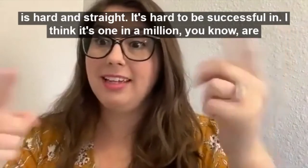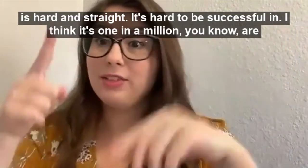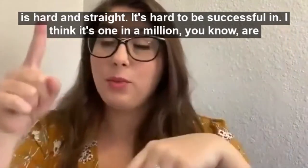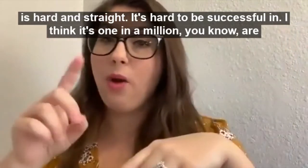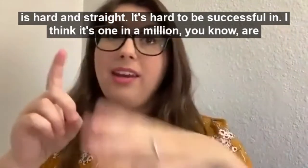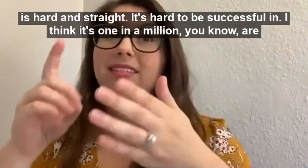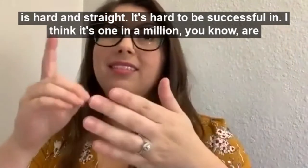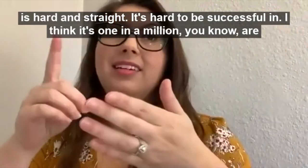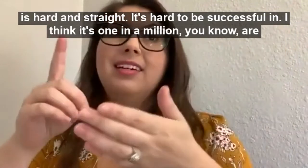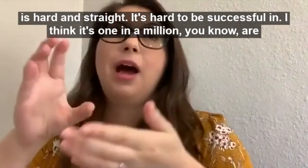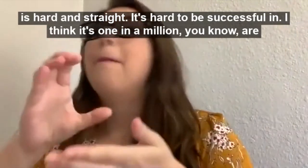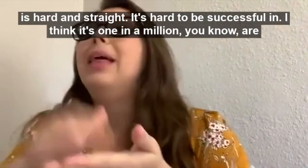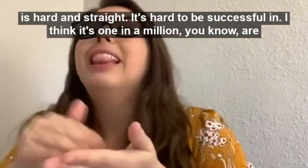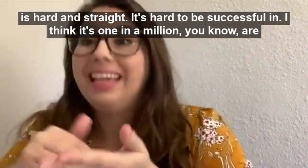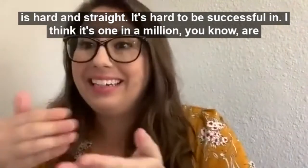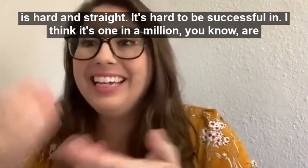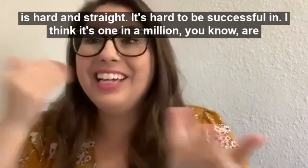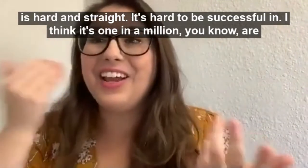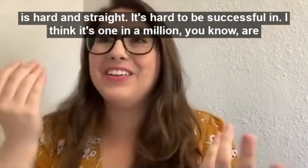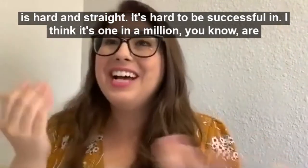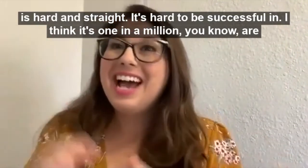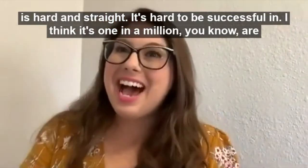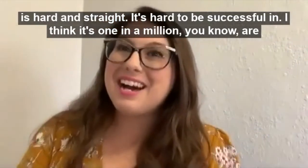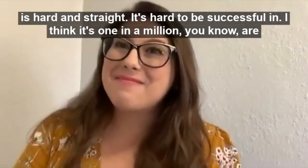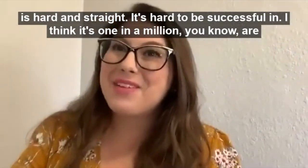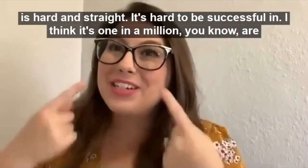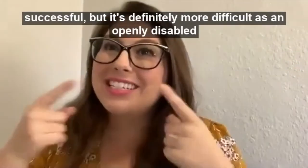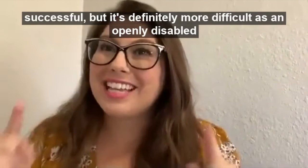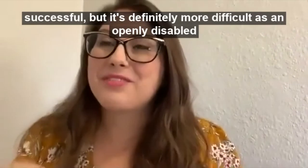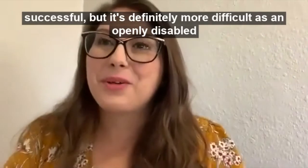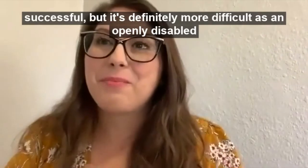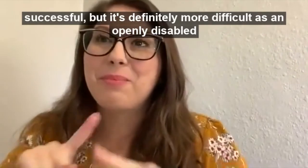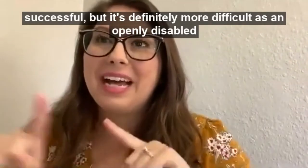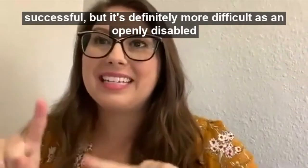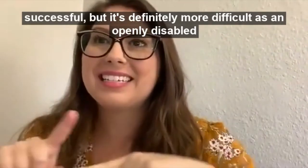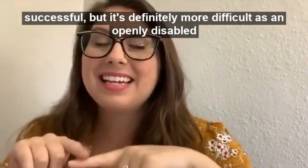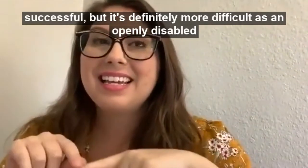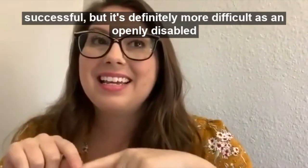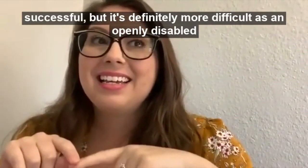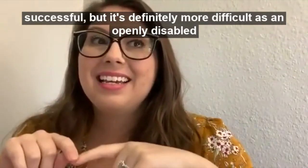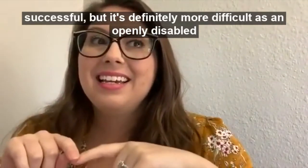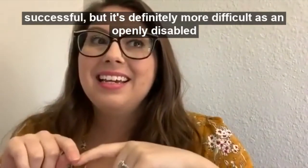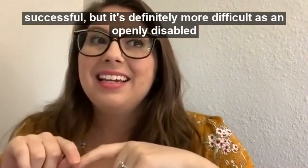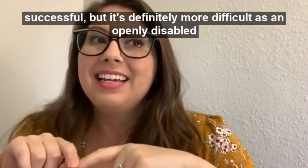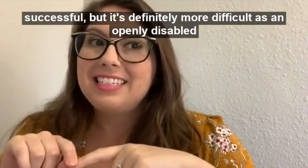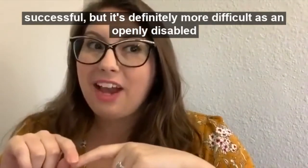It's 1 in 1,000,000, you know, are successful, but it's